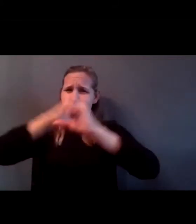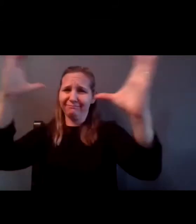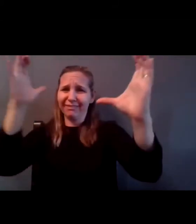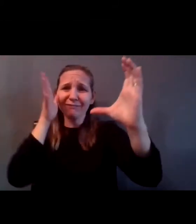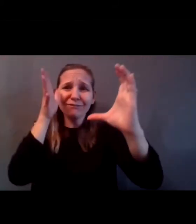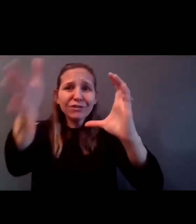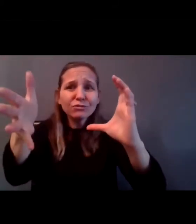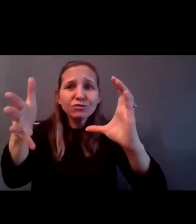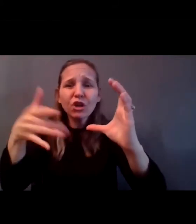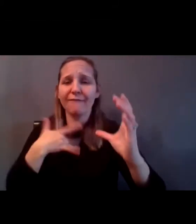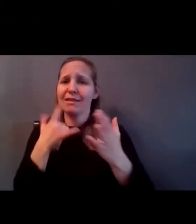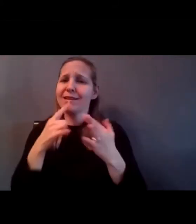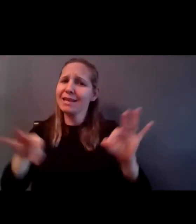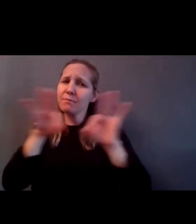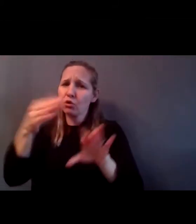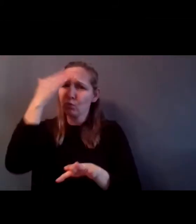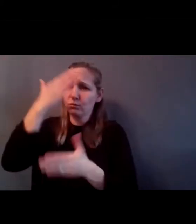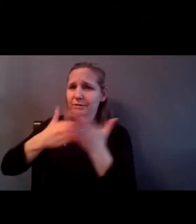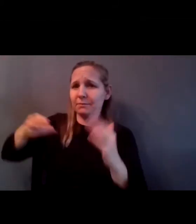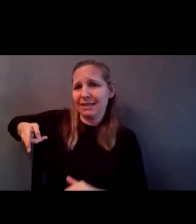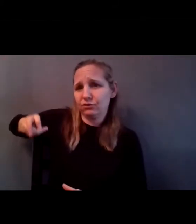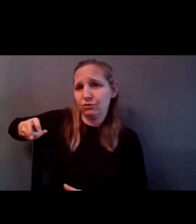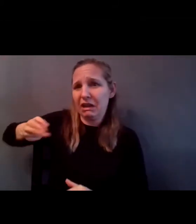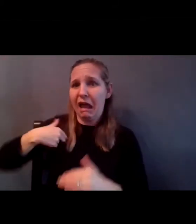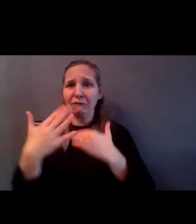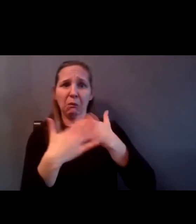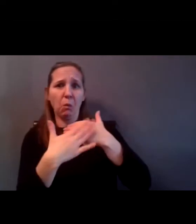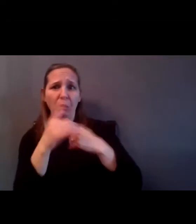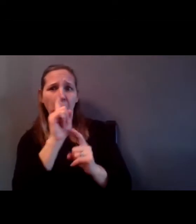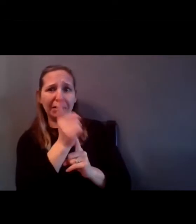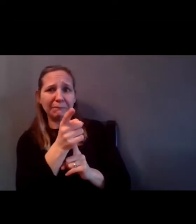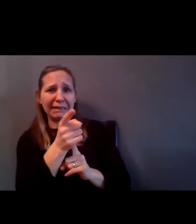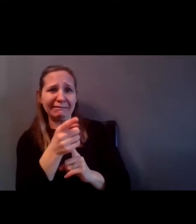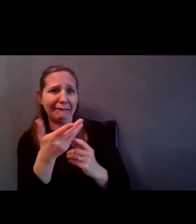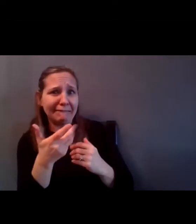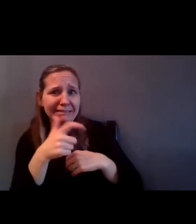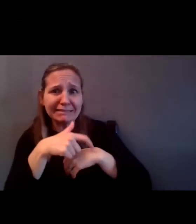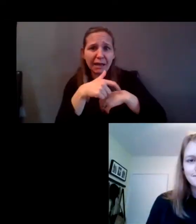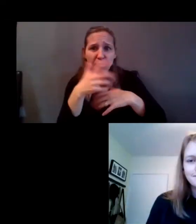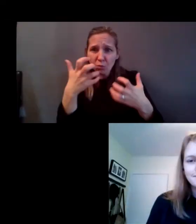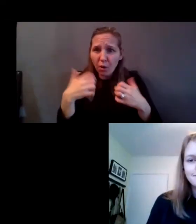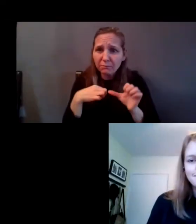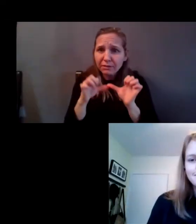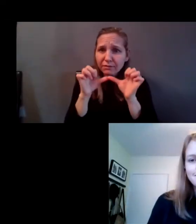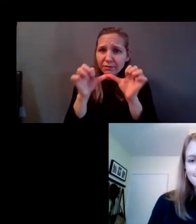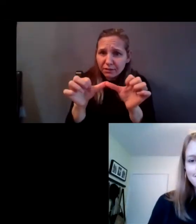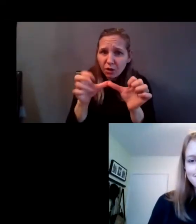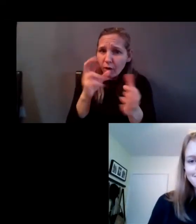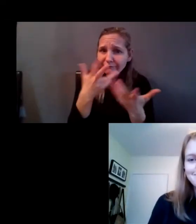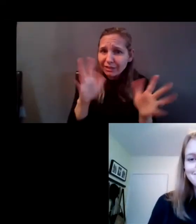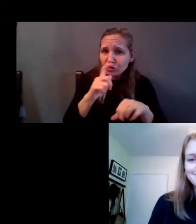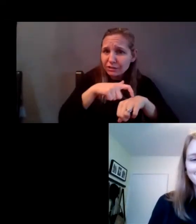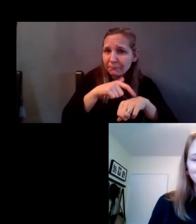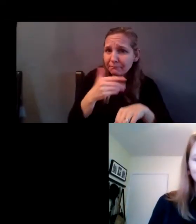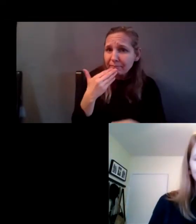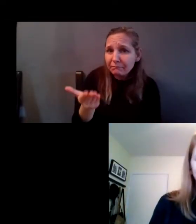some context into that. I seen a 1 minute sign, so I'm not sure how long you would like me to go on for. Thank you.